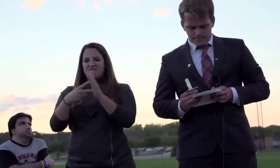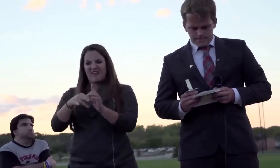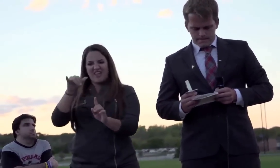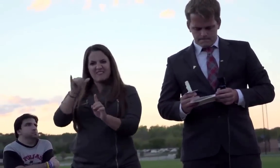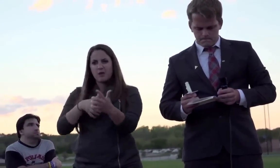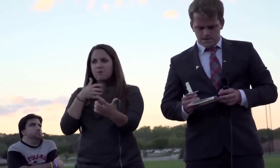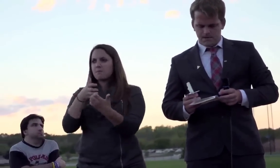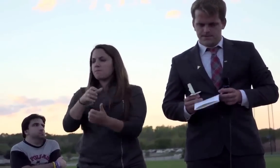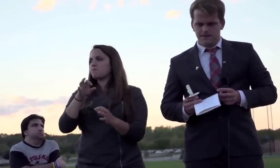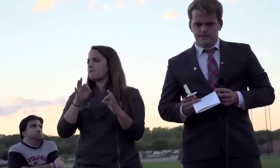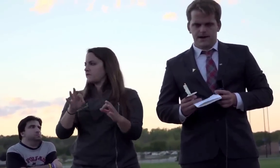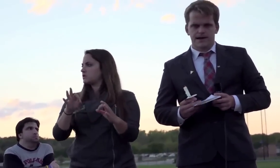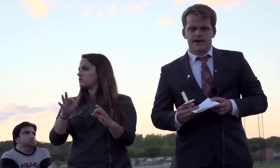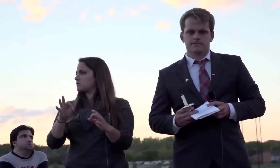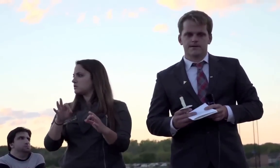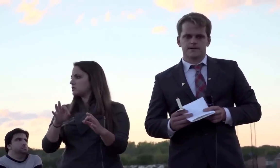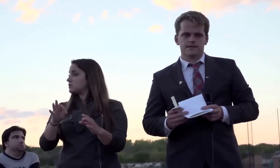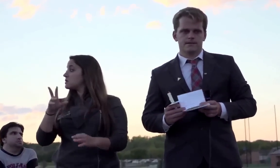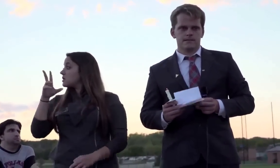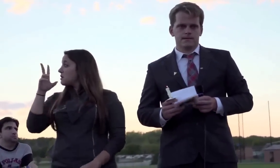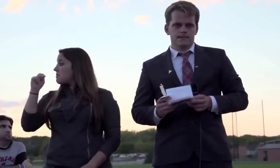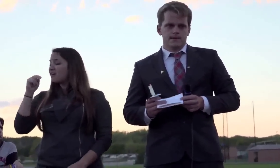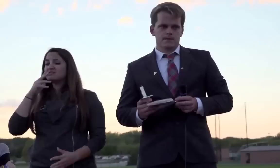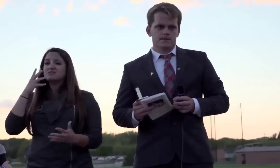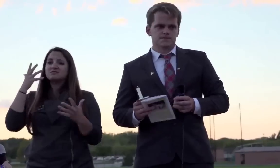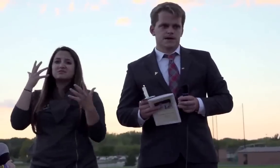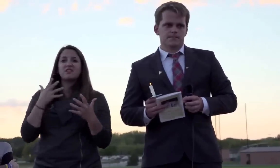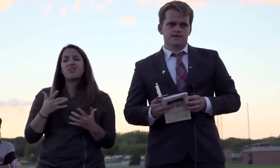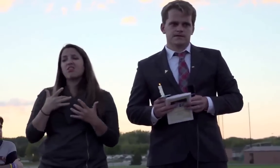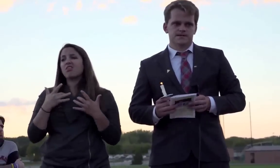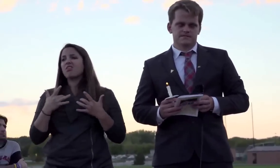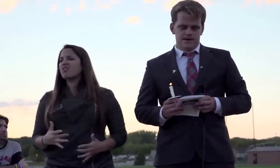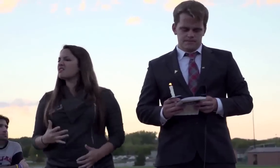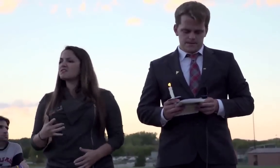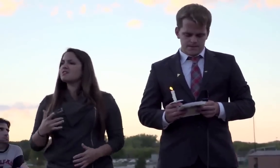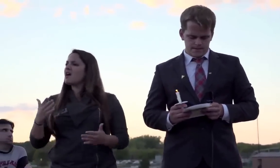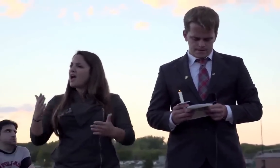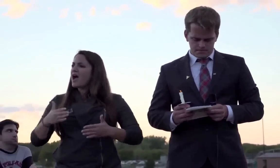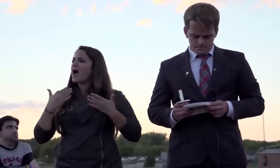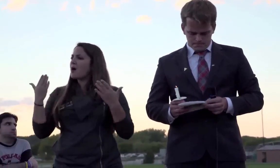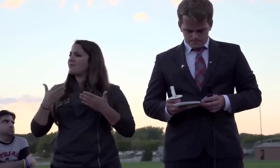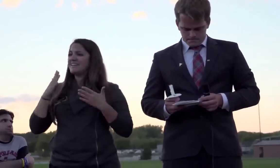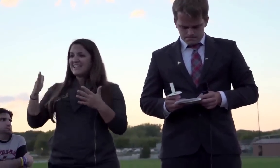He was never not happy, always trying to make the rest of you happy.